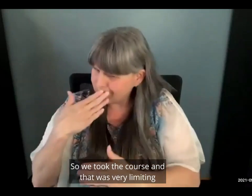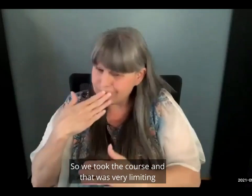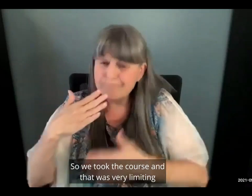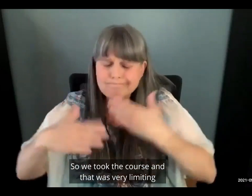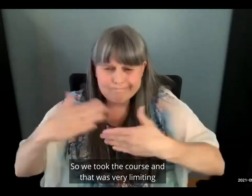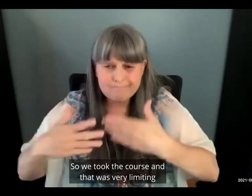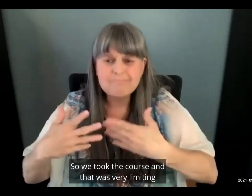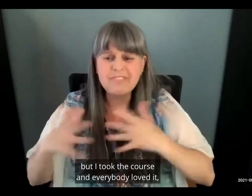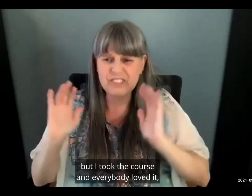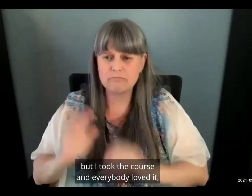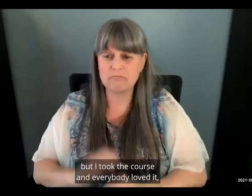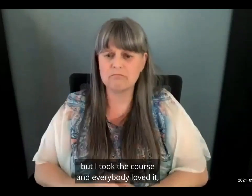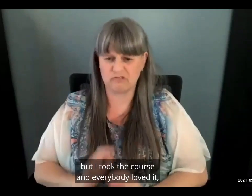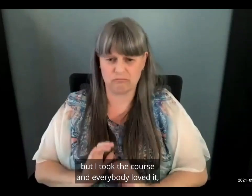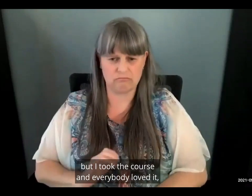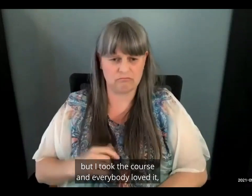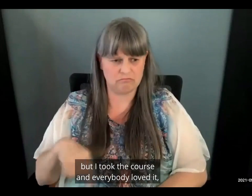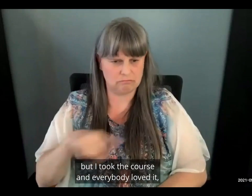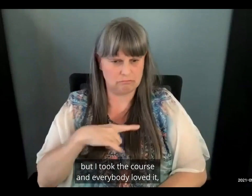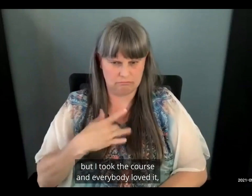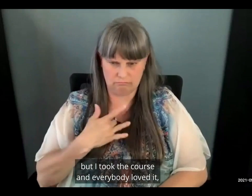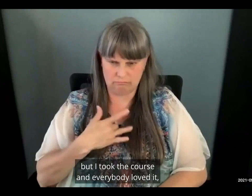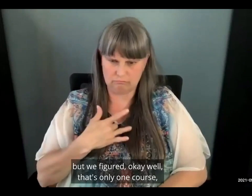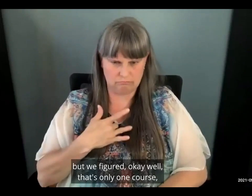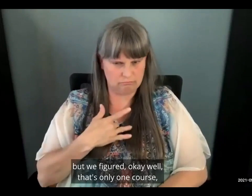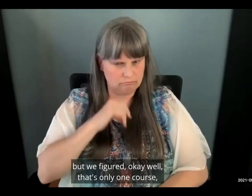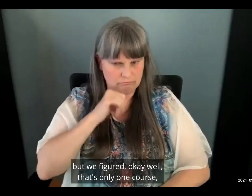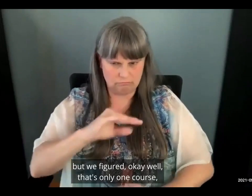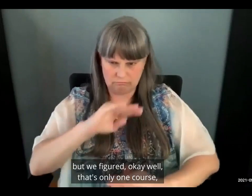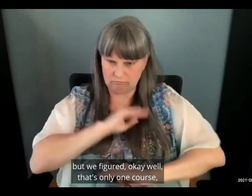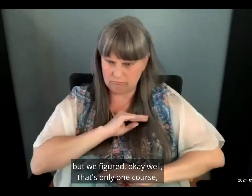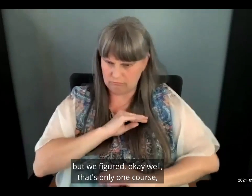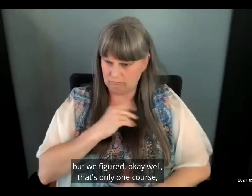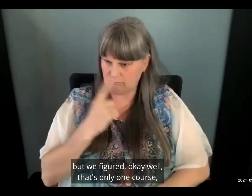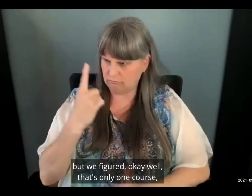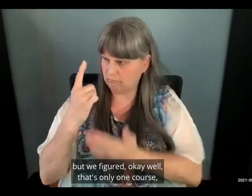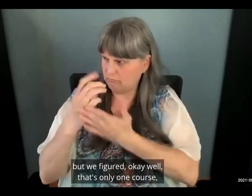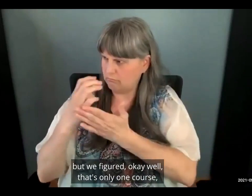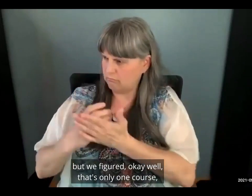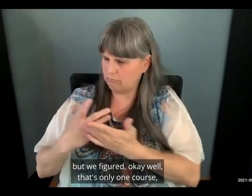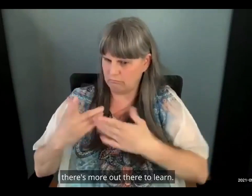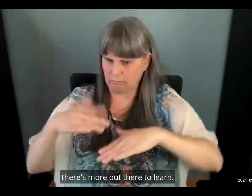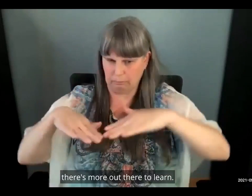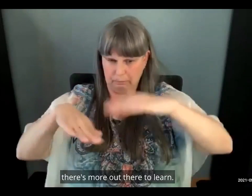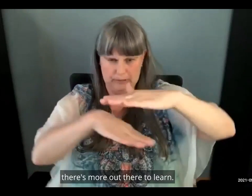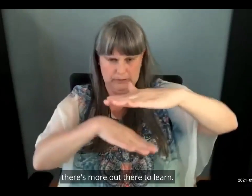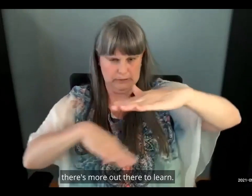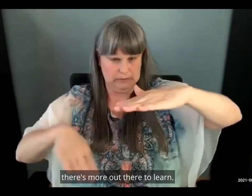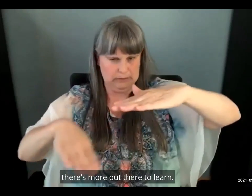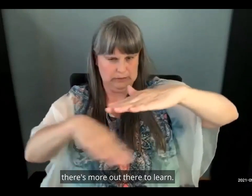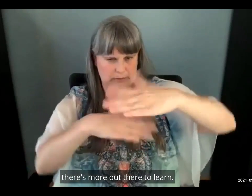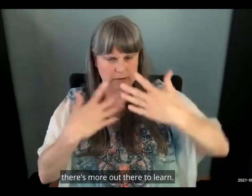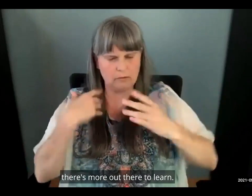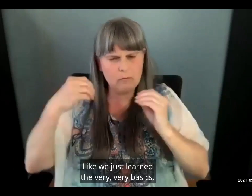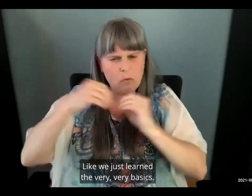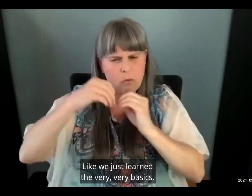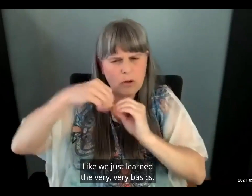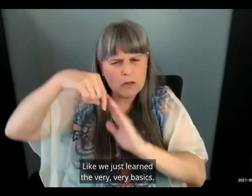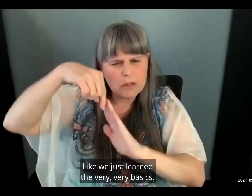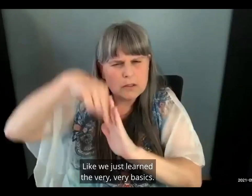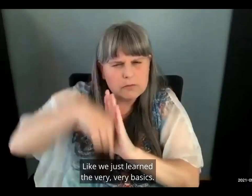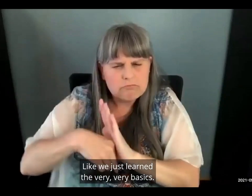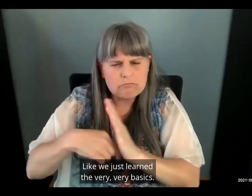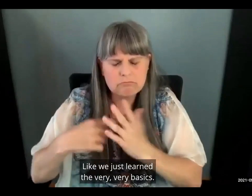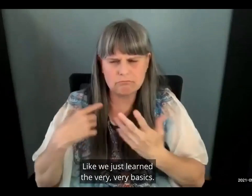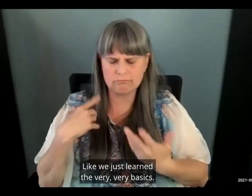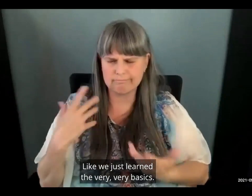and that was very limiting. But I took the course, and everybody loved it. But we figured, okay, well, that's only one course. There's more out there to learn. Like, we just